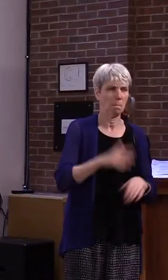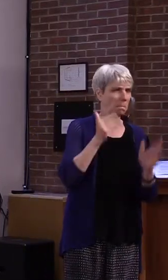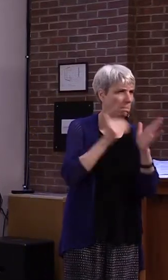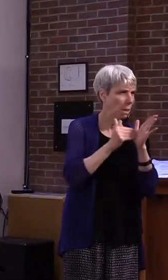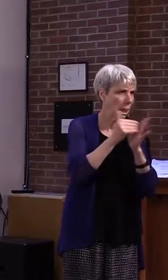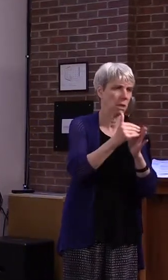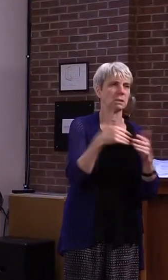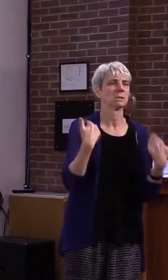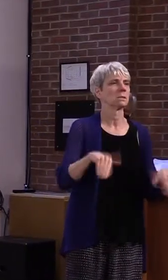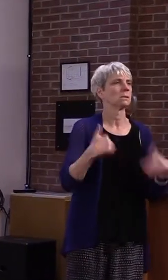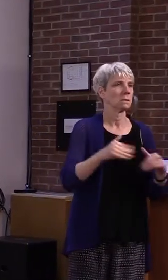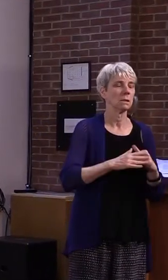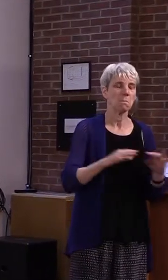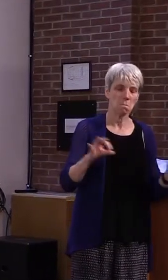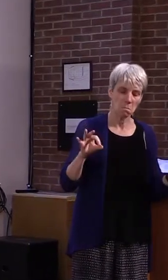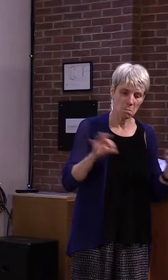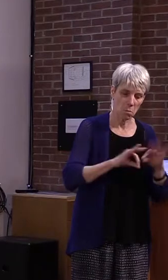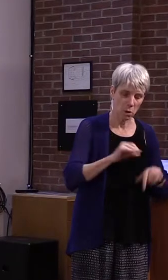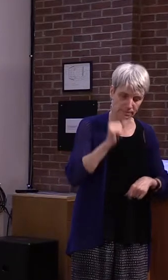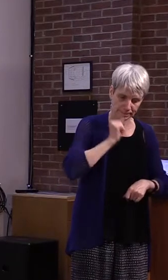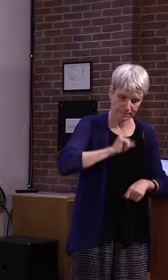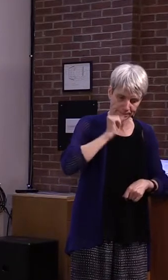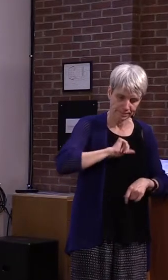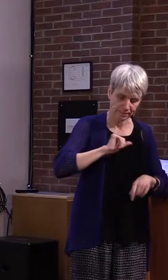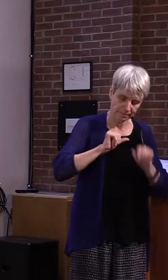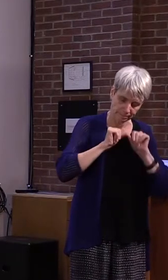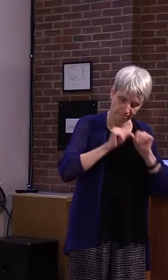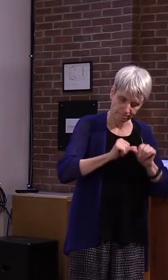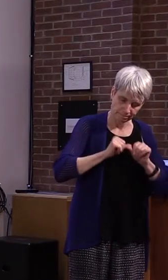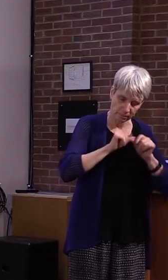through this until a vaccine comes to be.